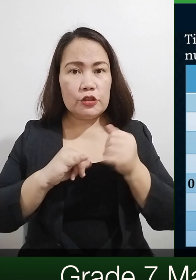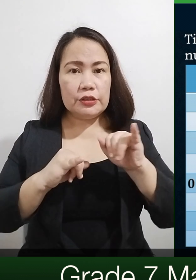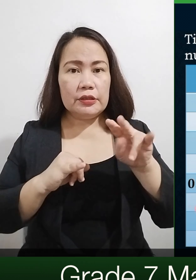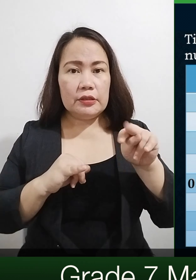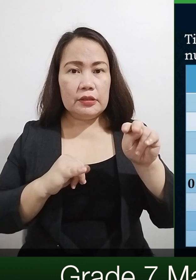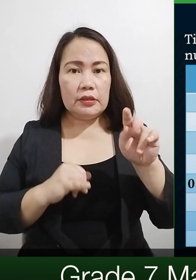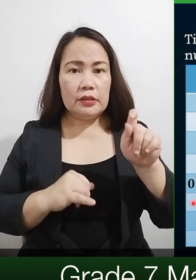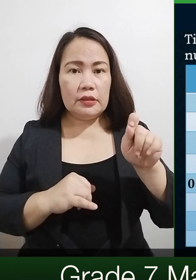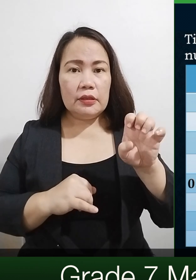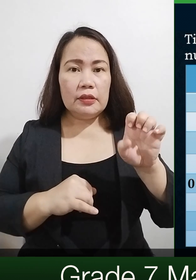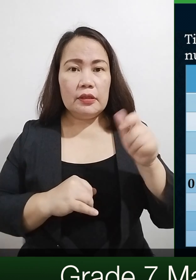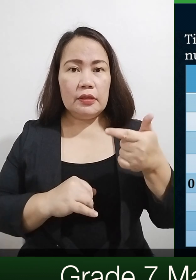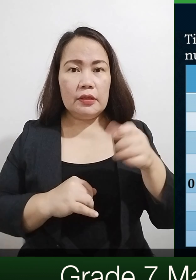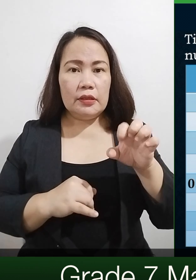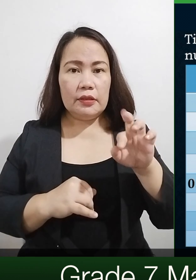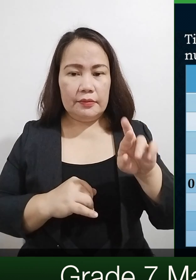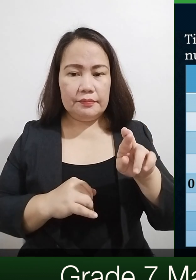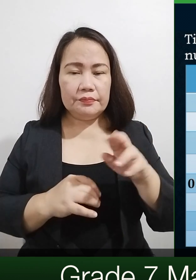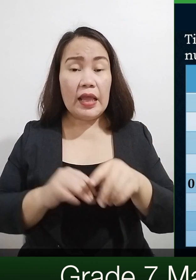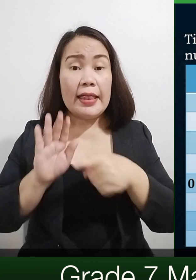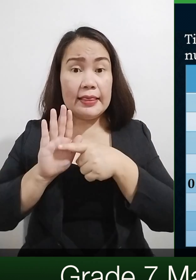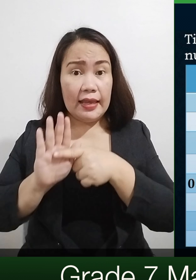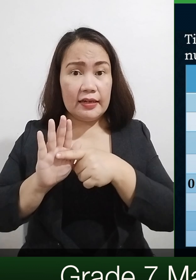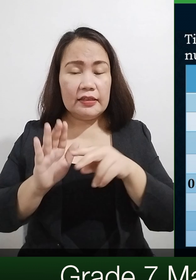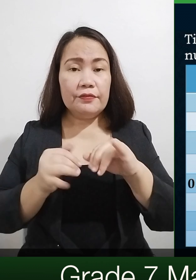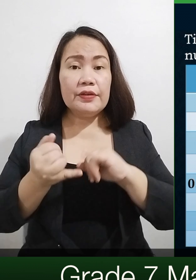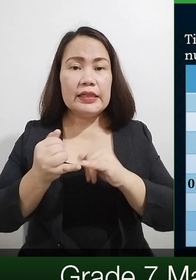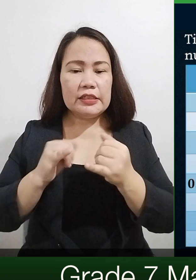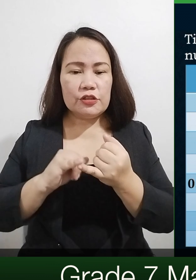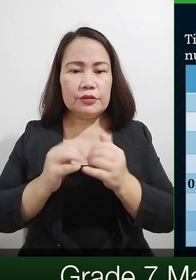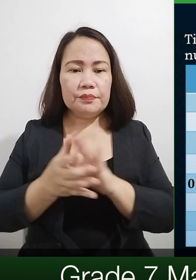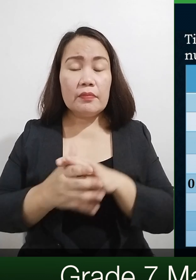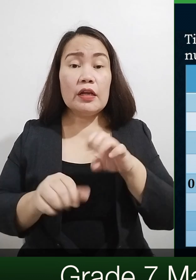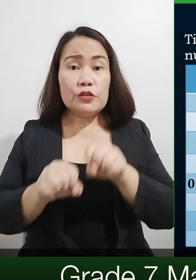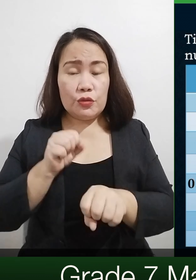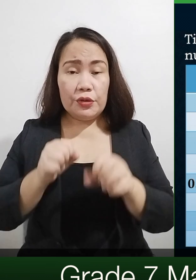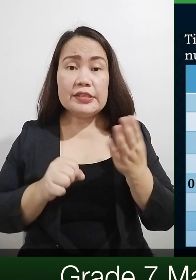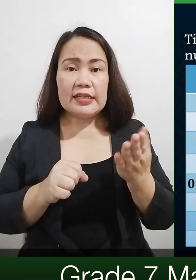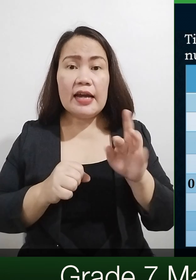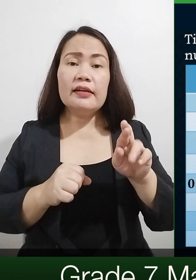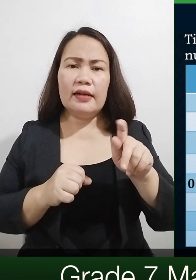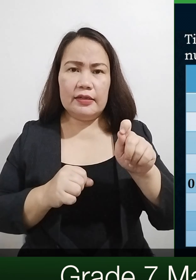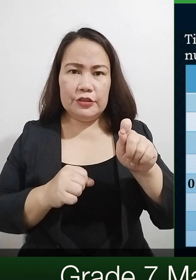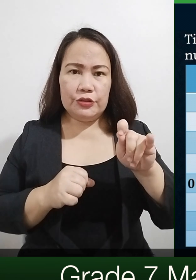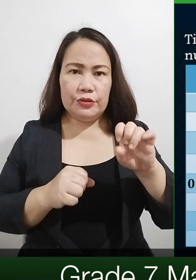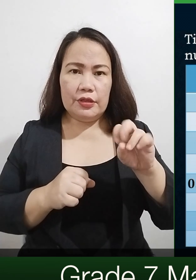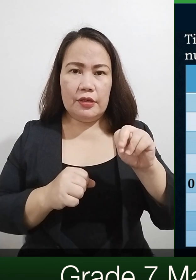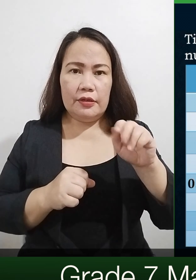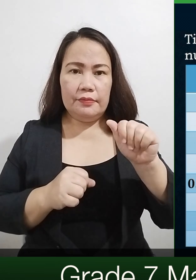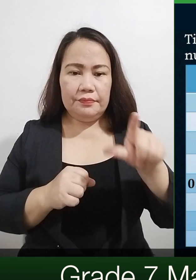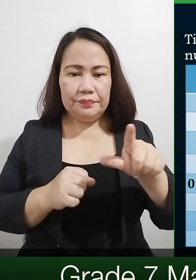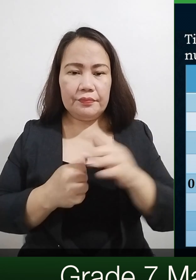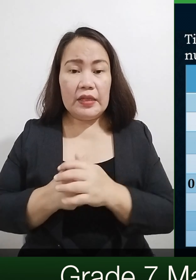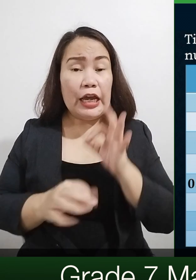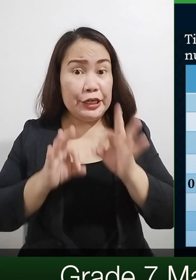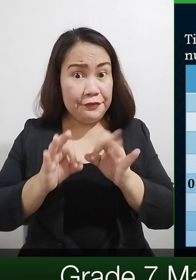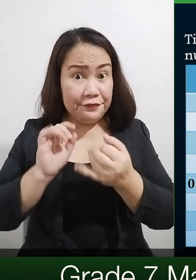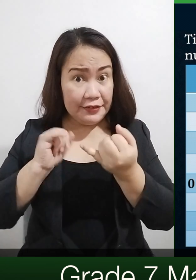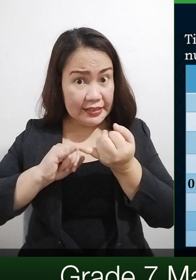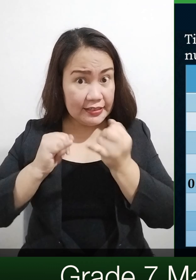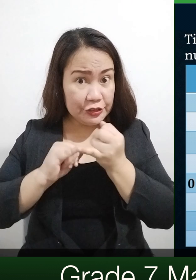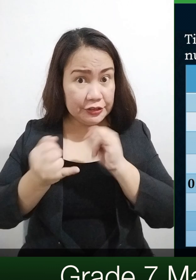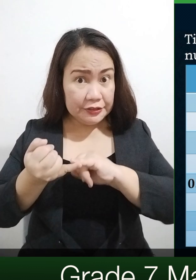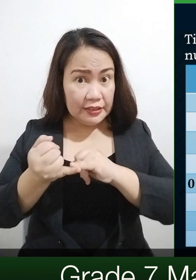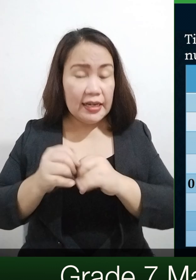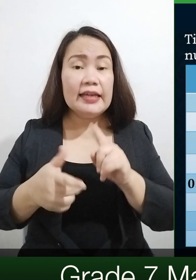is under negative integer. So, kung integer siya, therefore this is rational number. Next, I